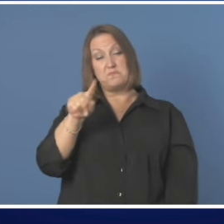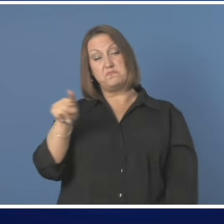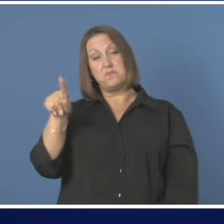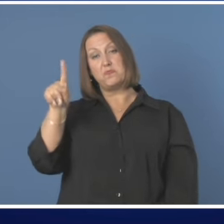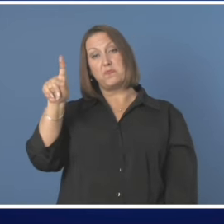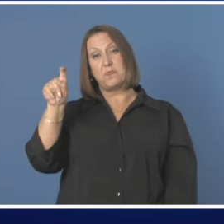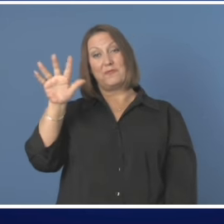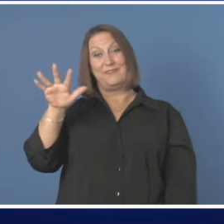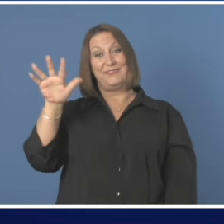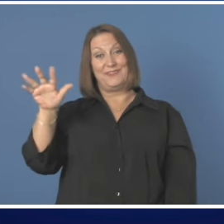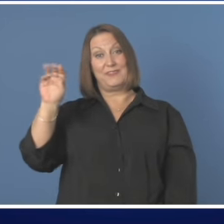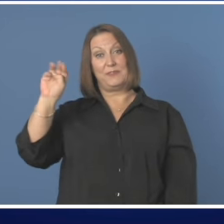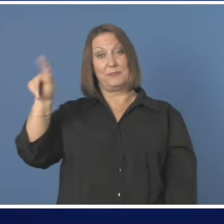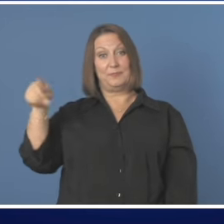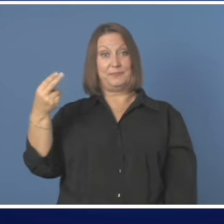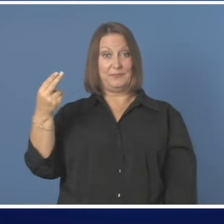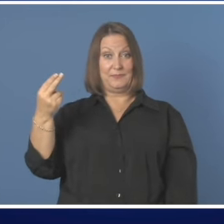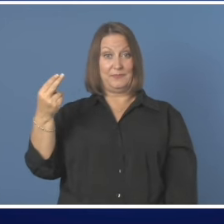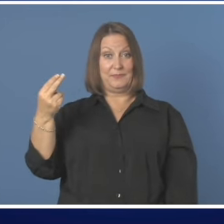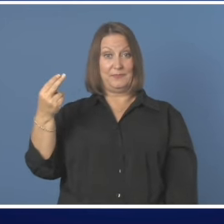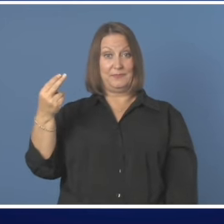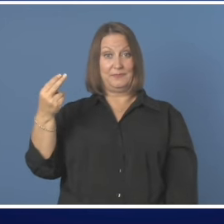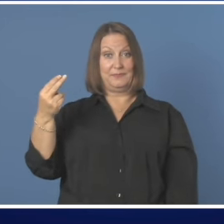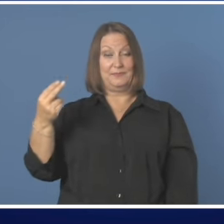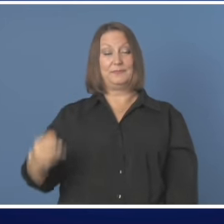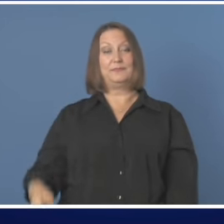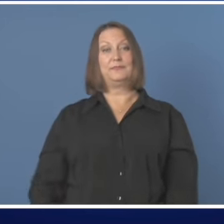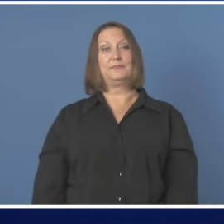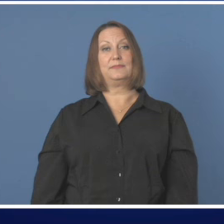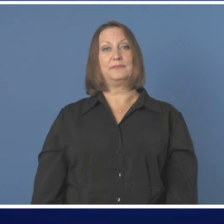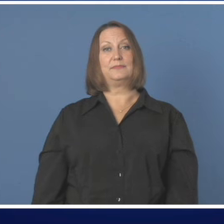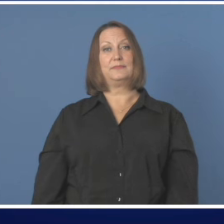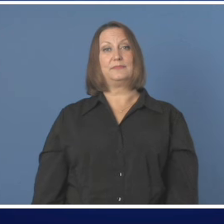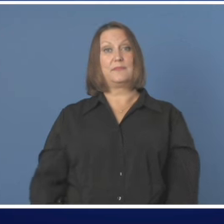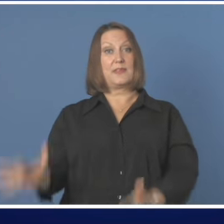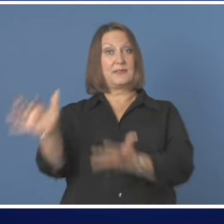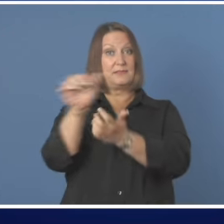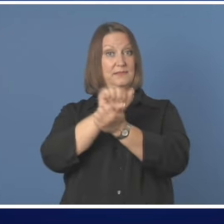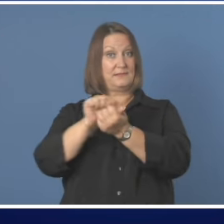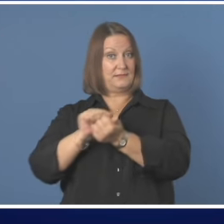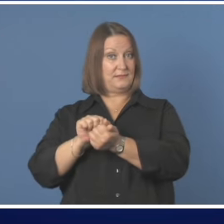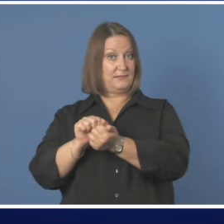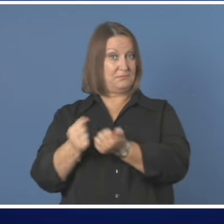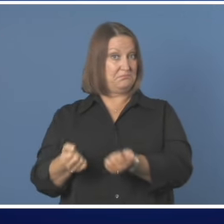131 to 155 miles per hour.